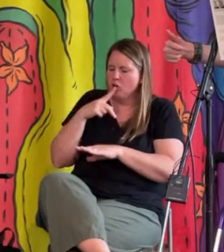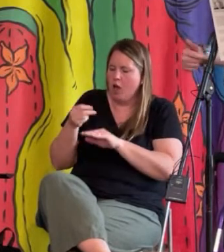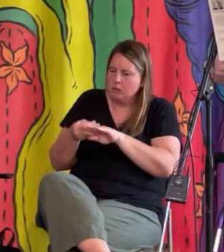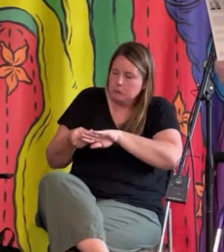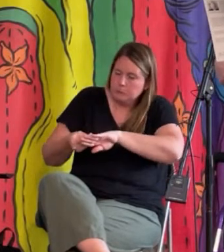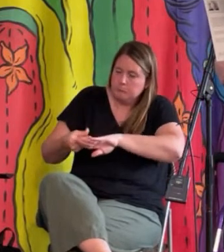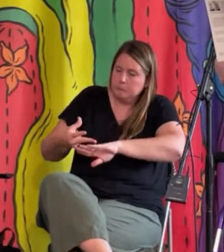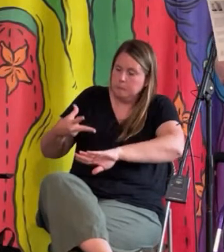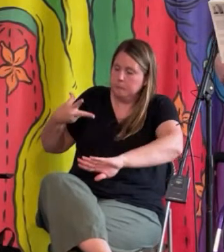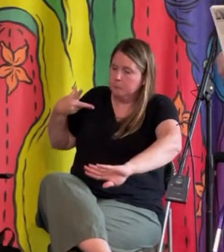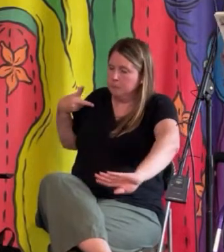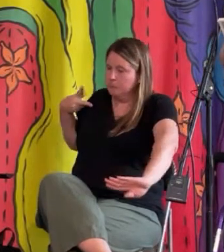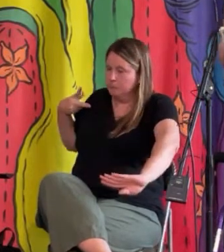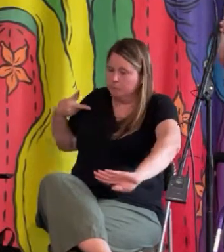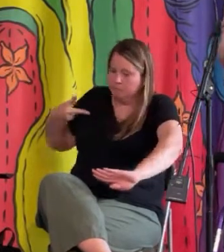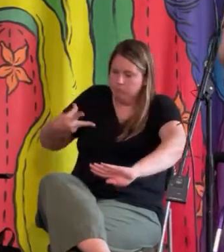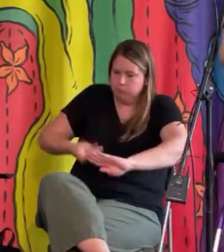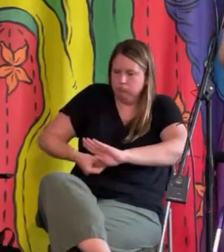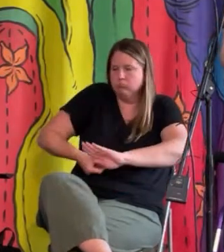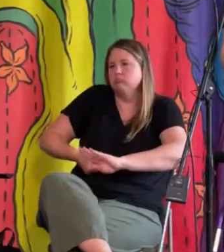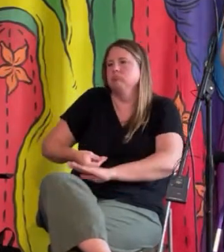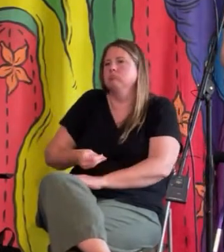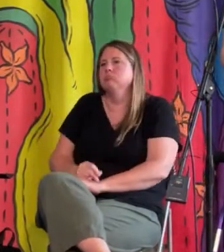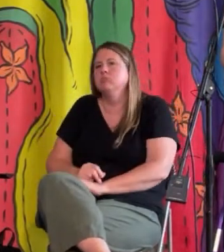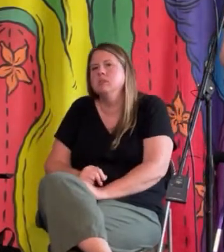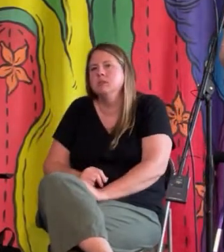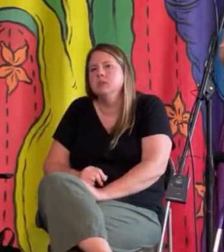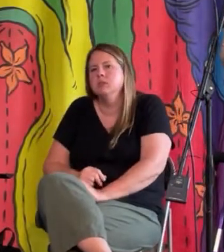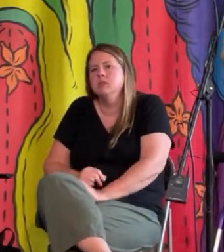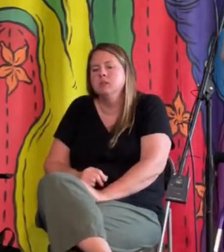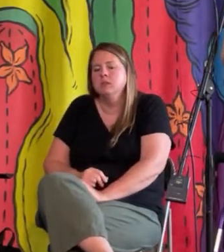needle and right in the gut.